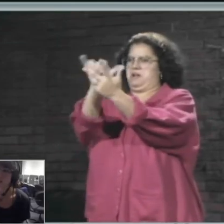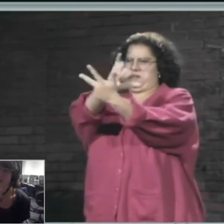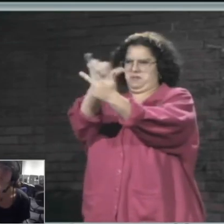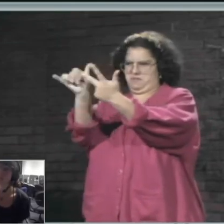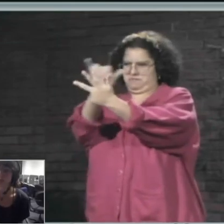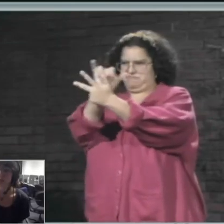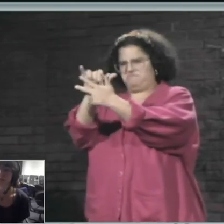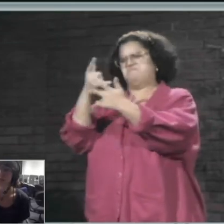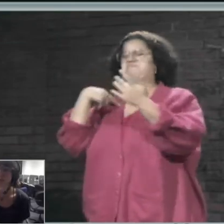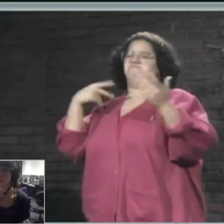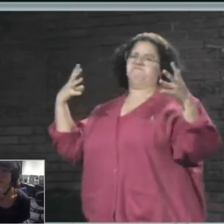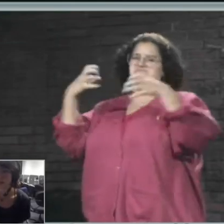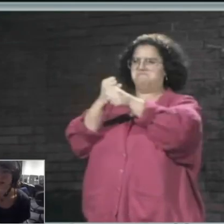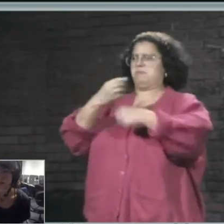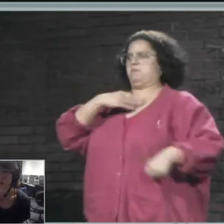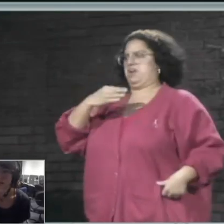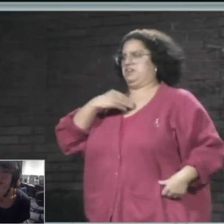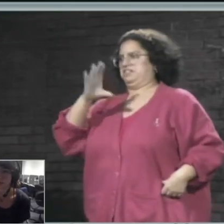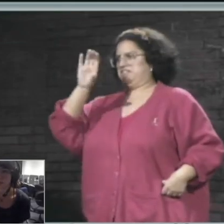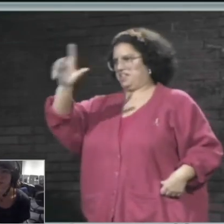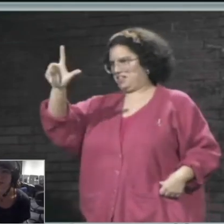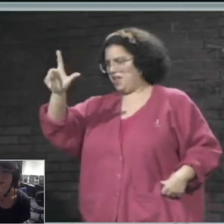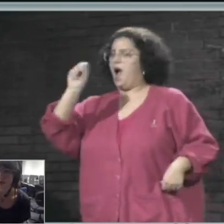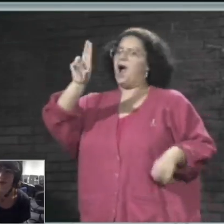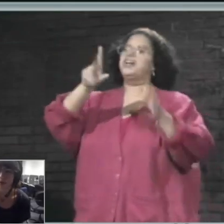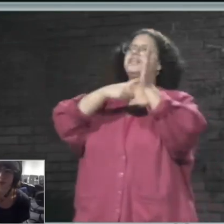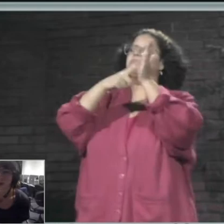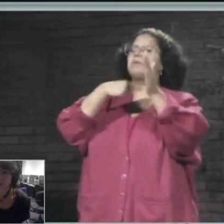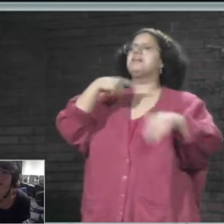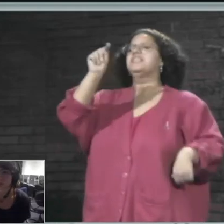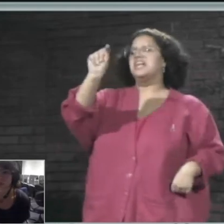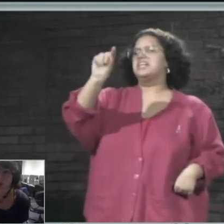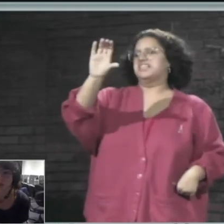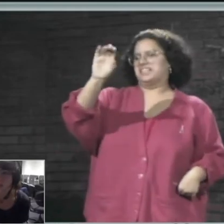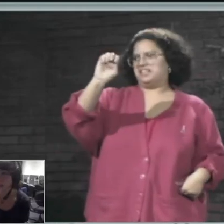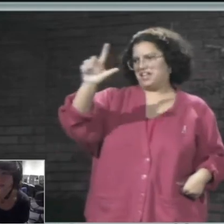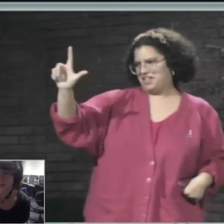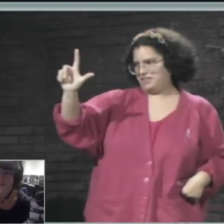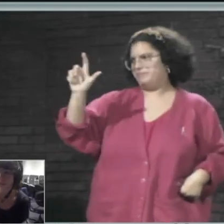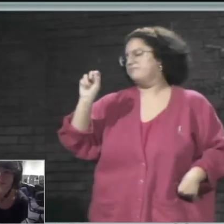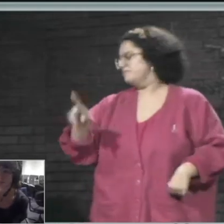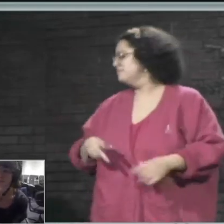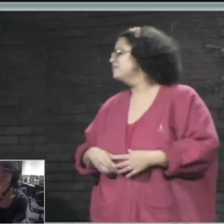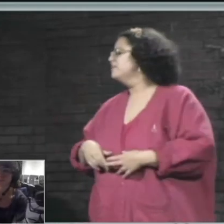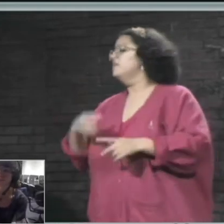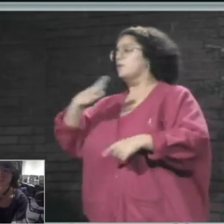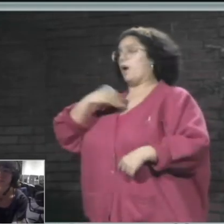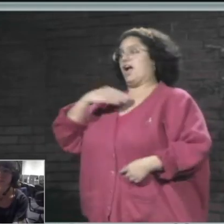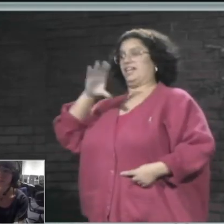but really they're all the same. So, for the sake of this argument, we're going to call them white cells.